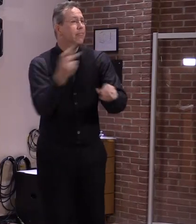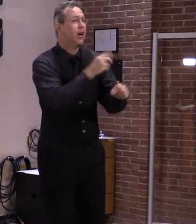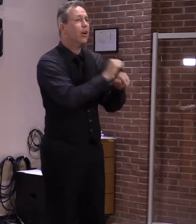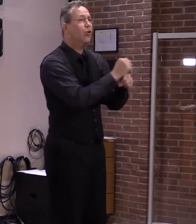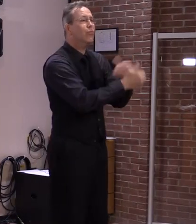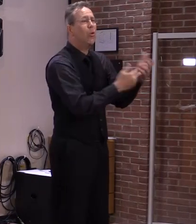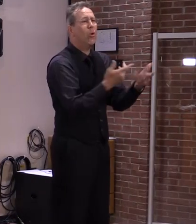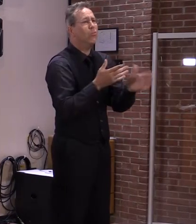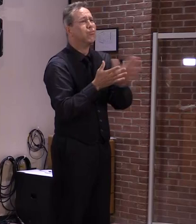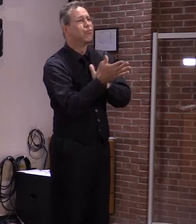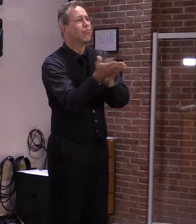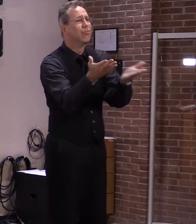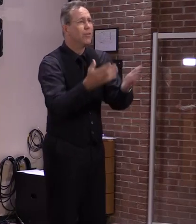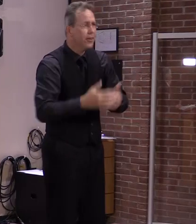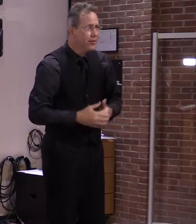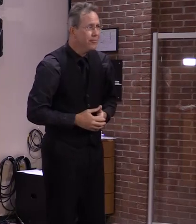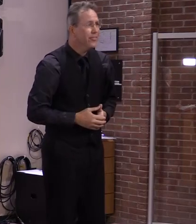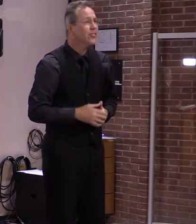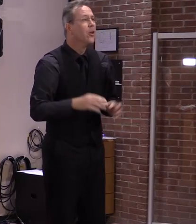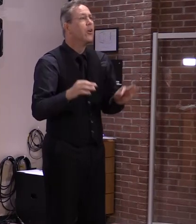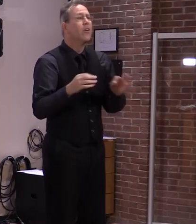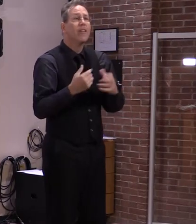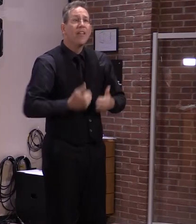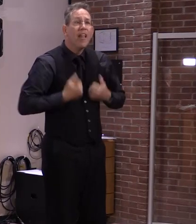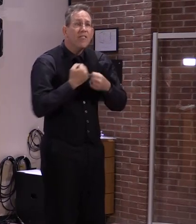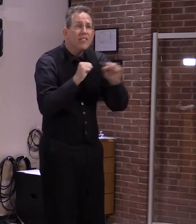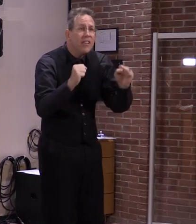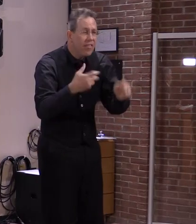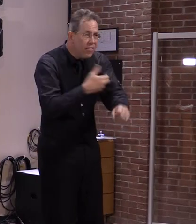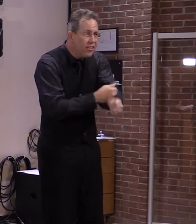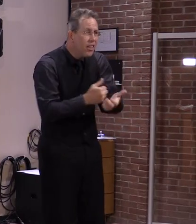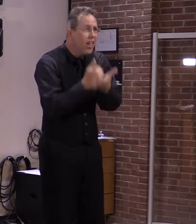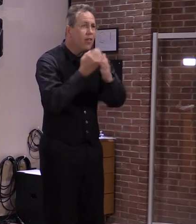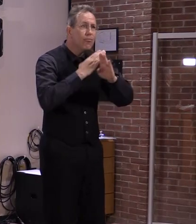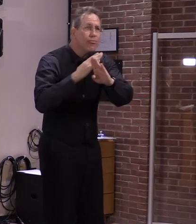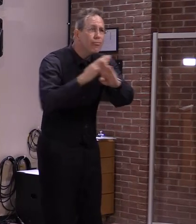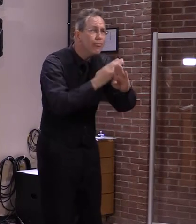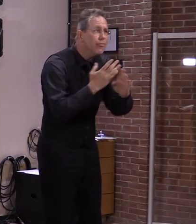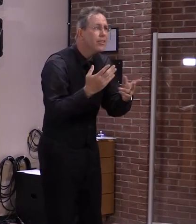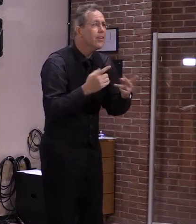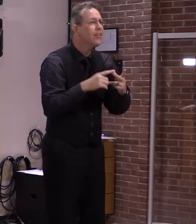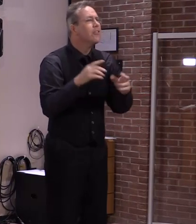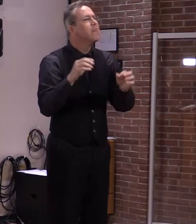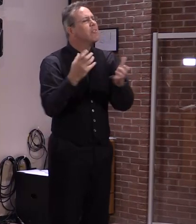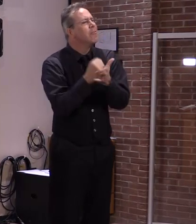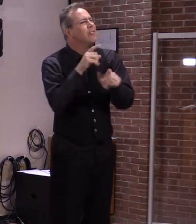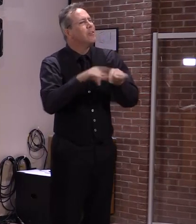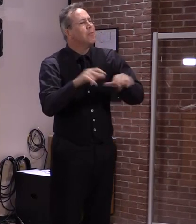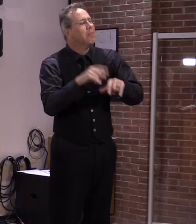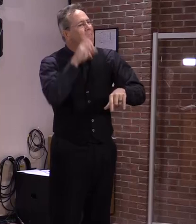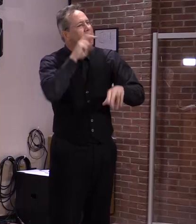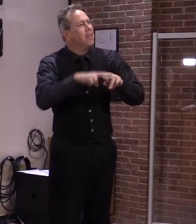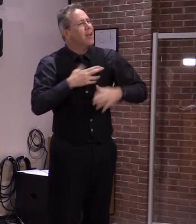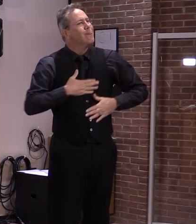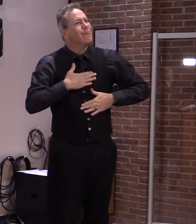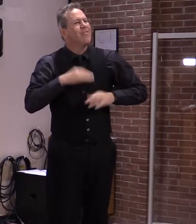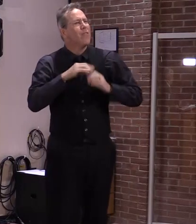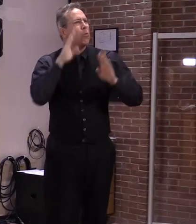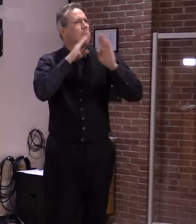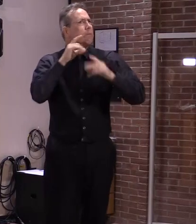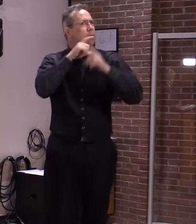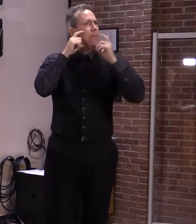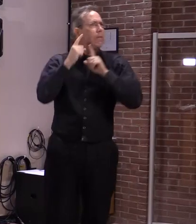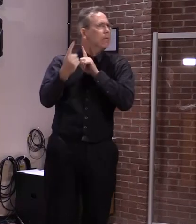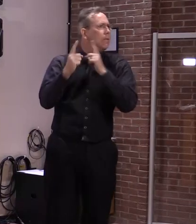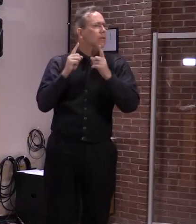mentioned with the EMS outreach, I think you'll find it the atmosphere to be